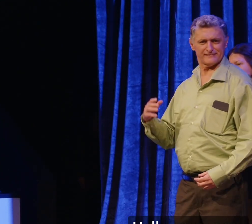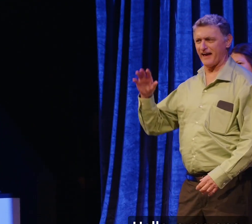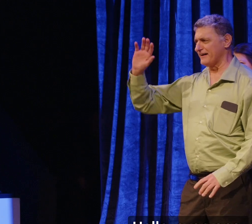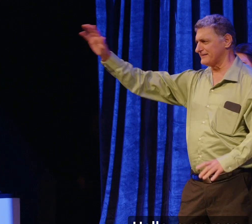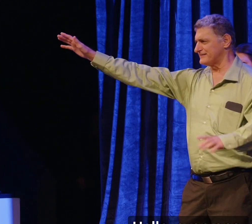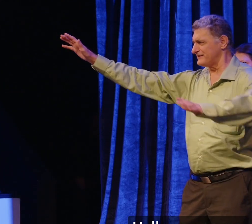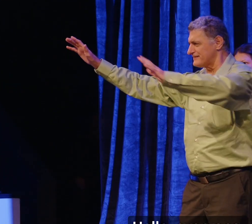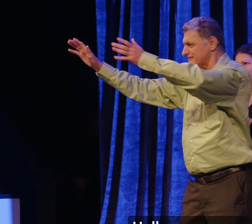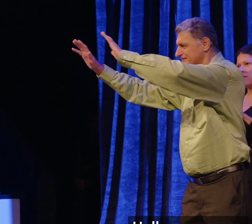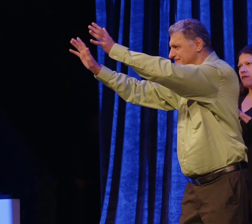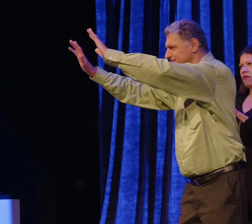Hello, everyone.